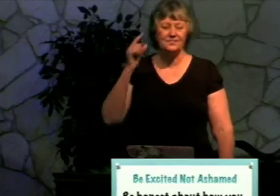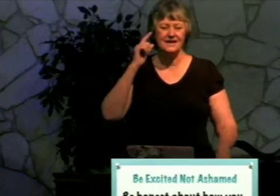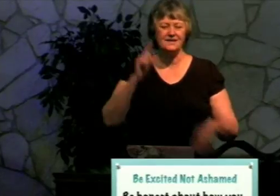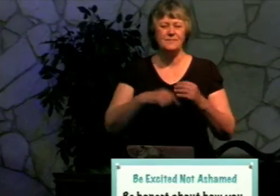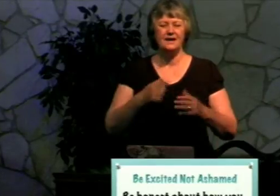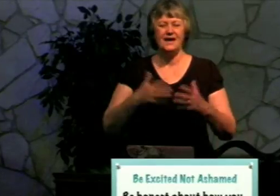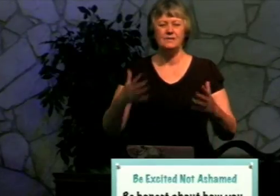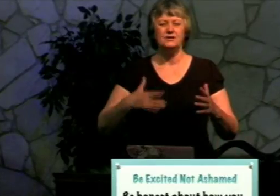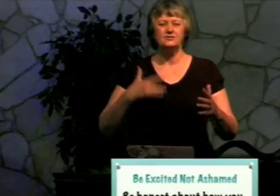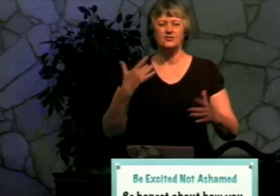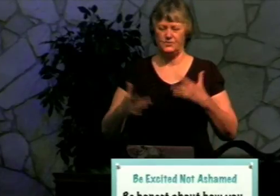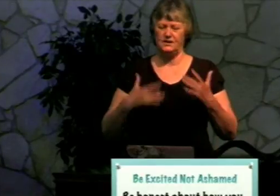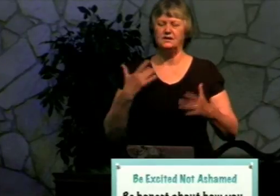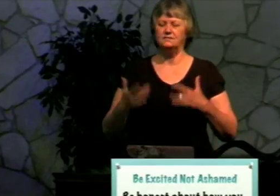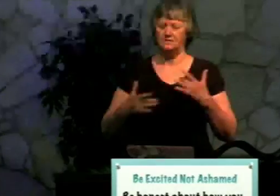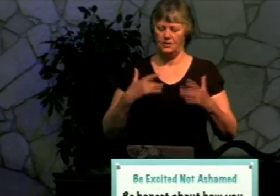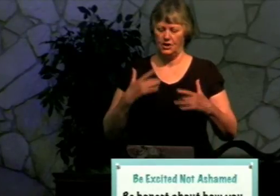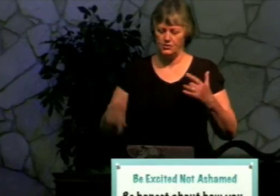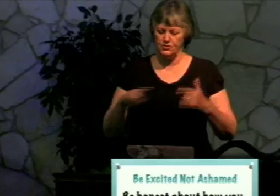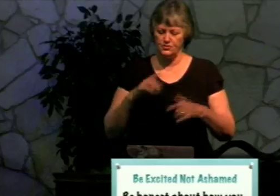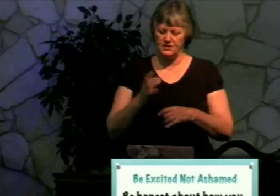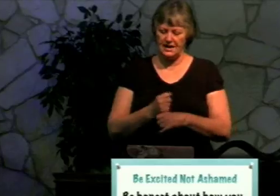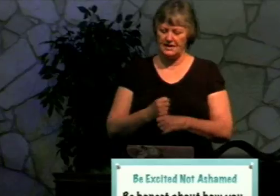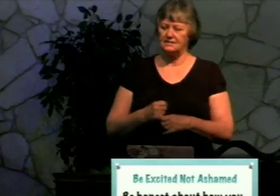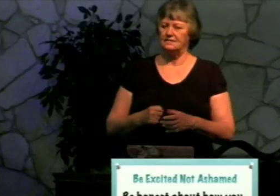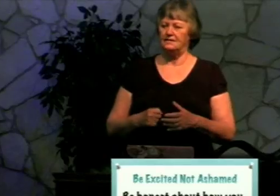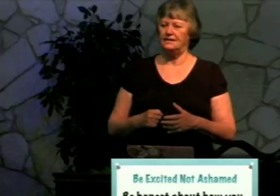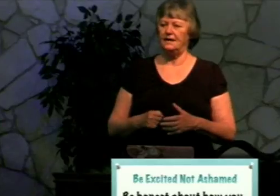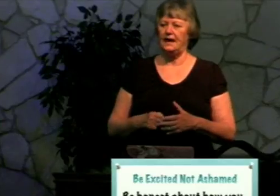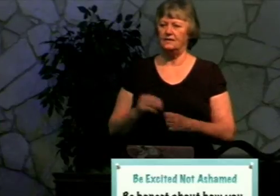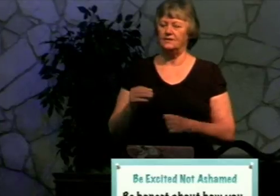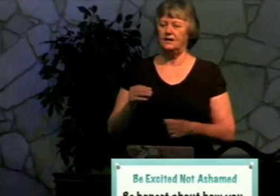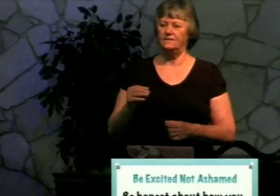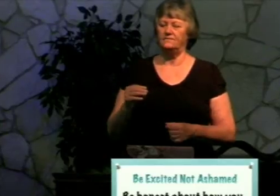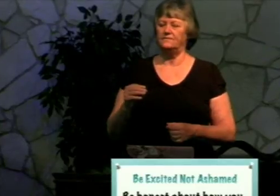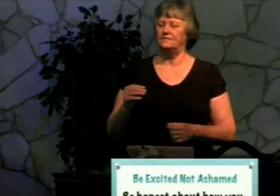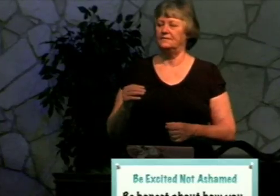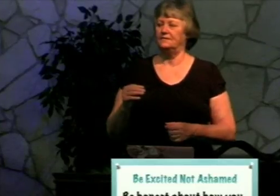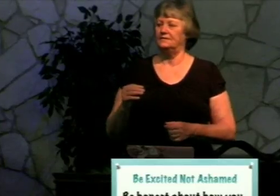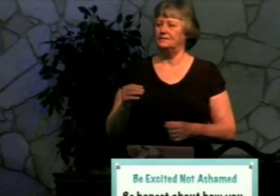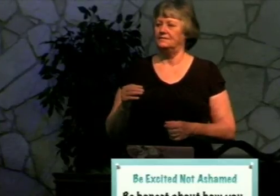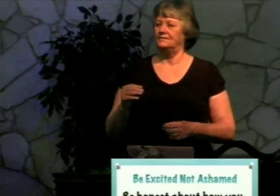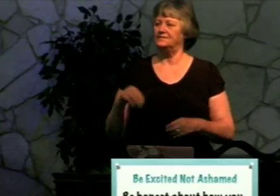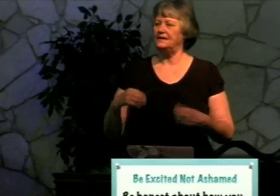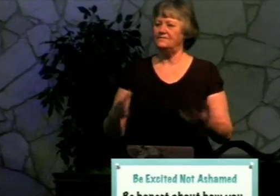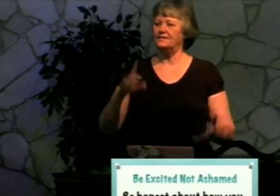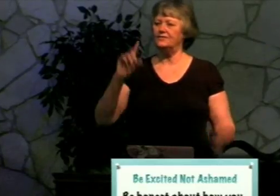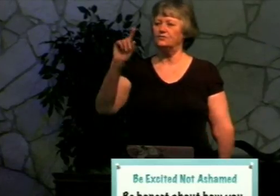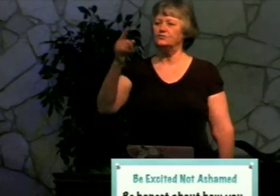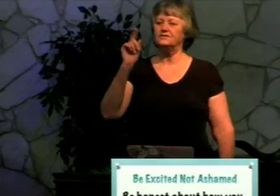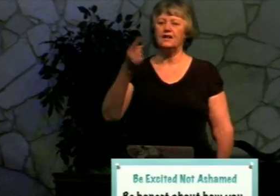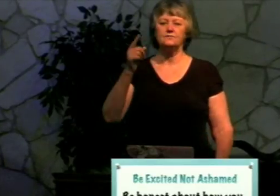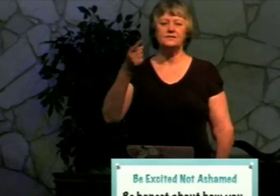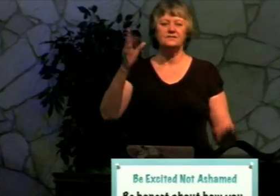Think about how much thrill you get out of giving those $1 bills